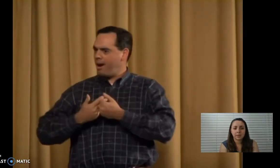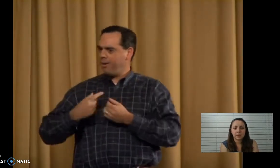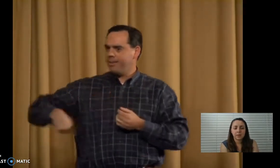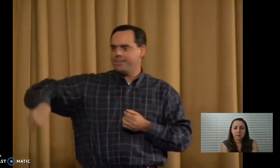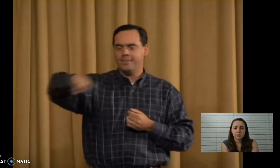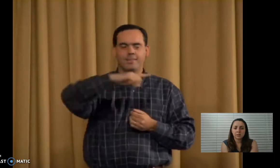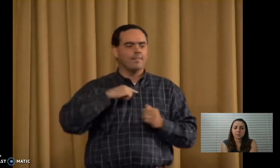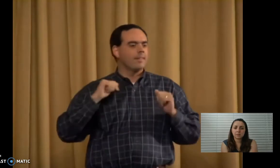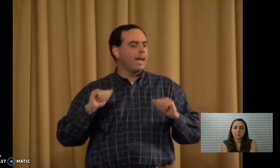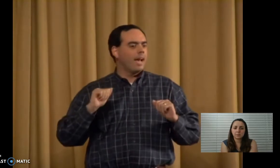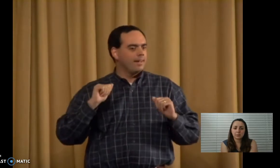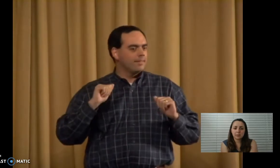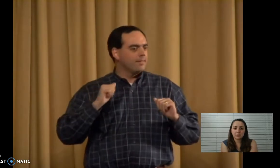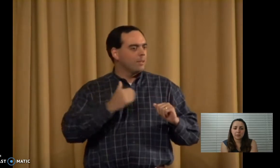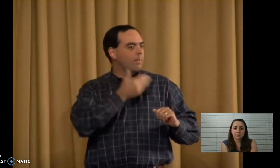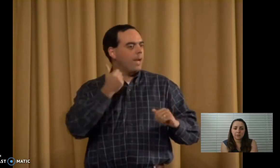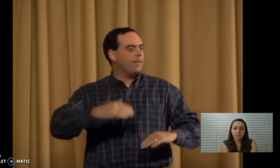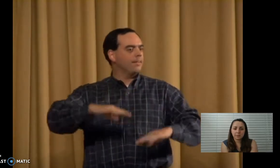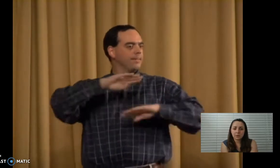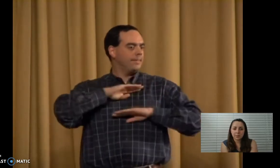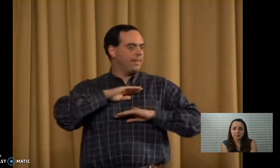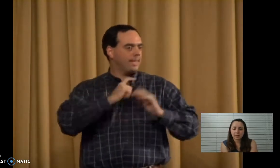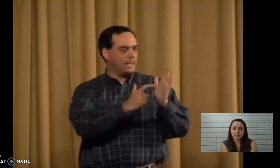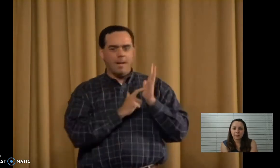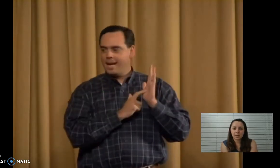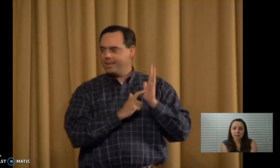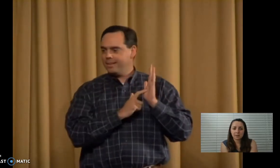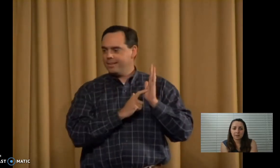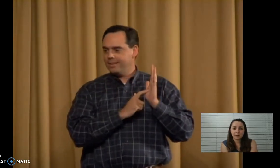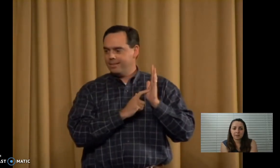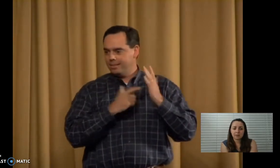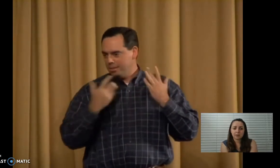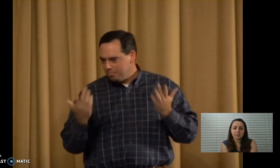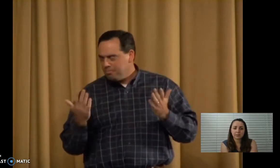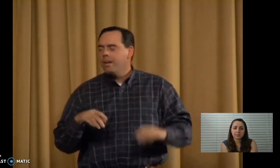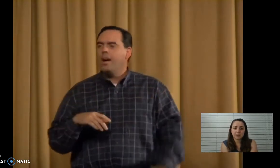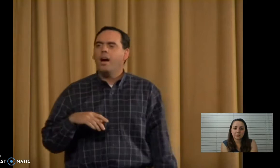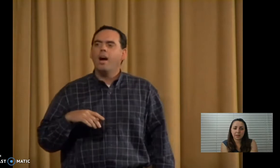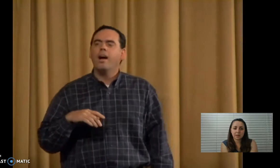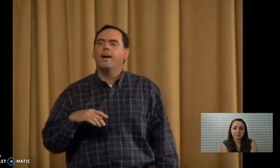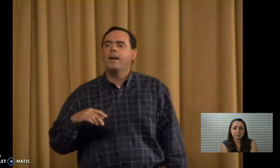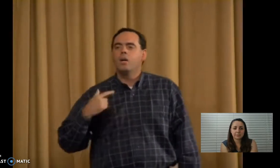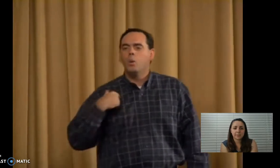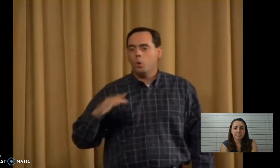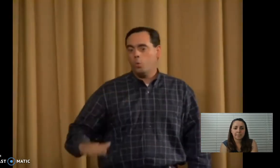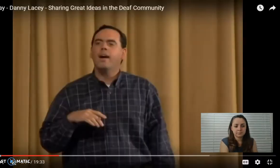So what can we do about that to make it our skills satisfy